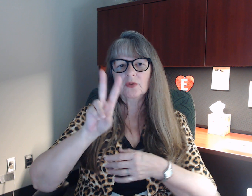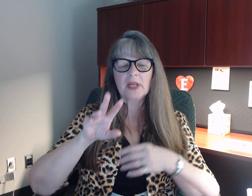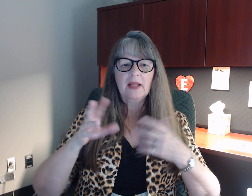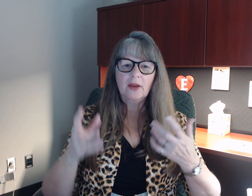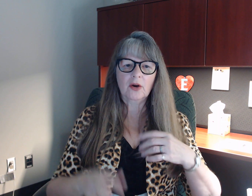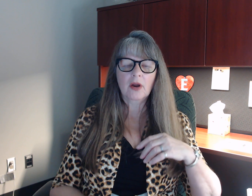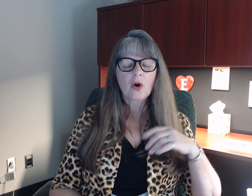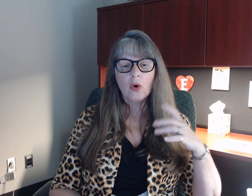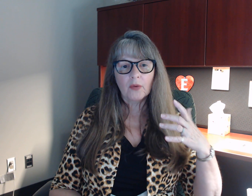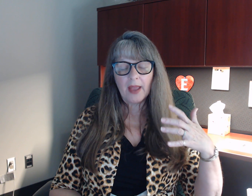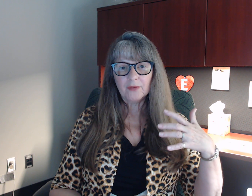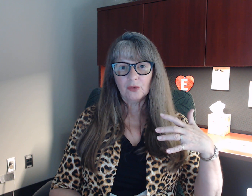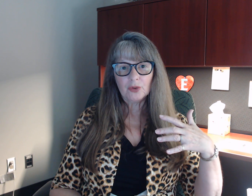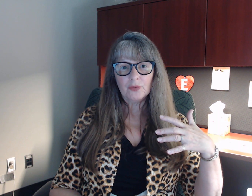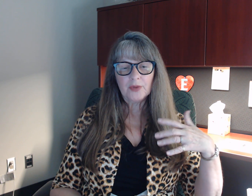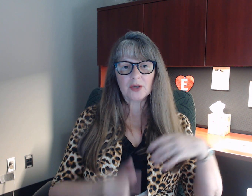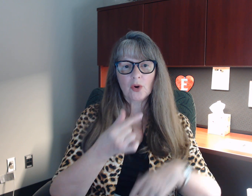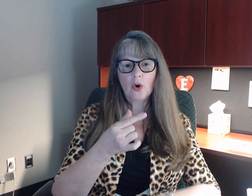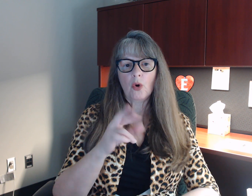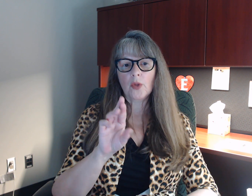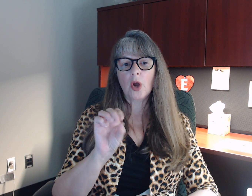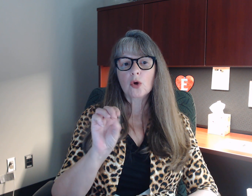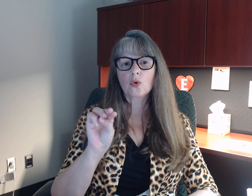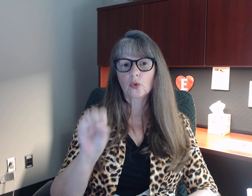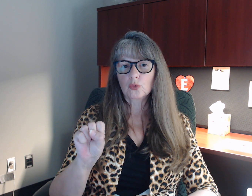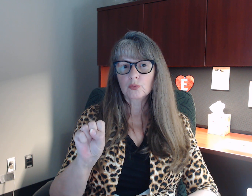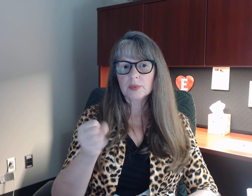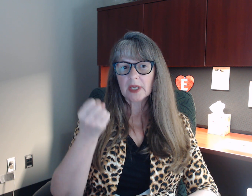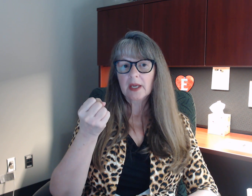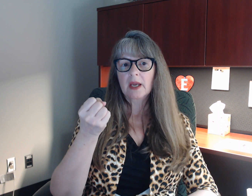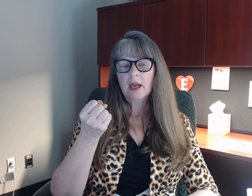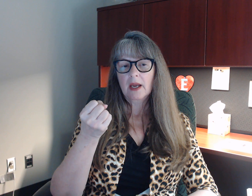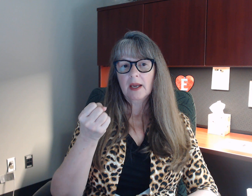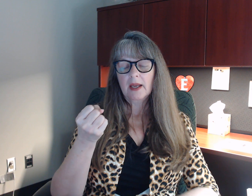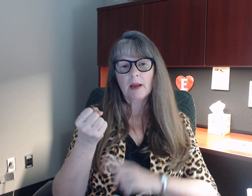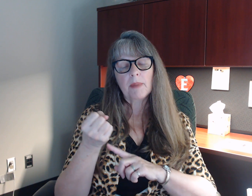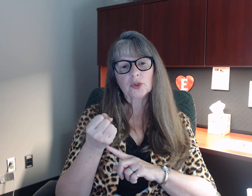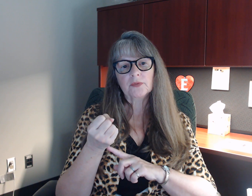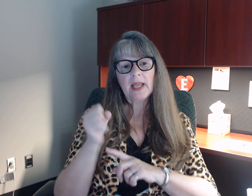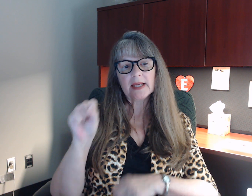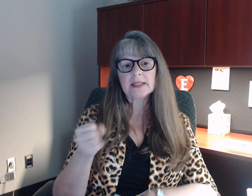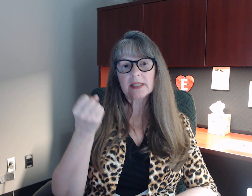standing there, or they have little cute things, or the grooms, apostrophe S,